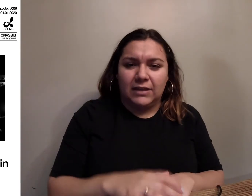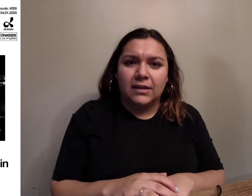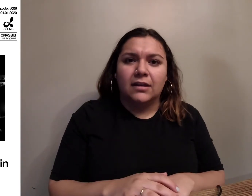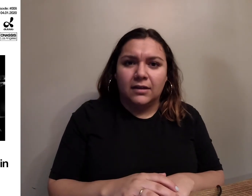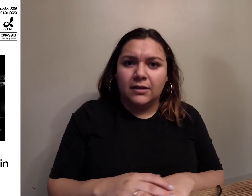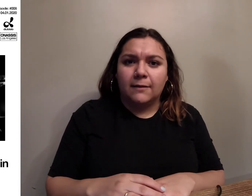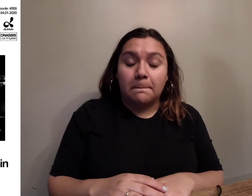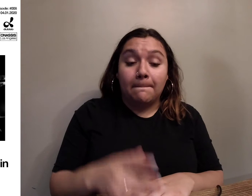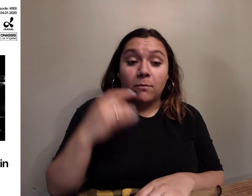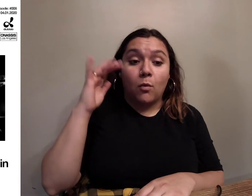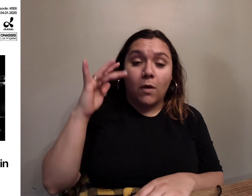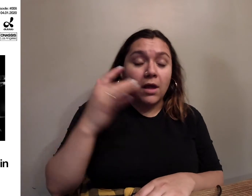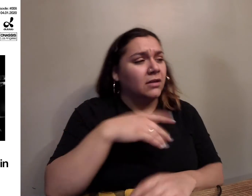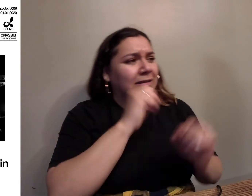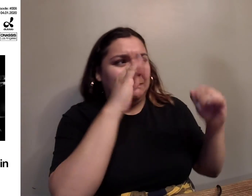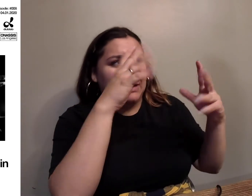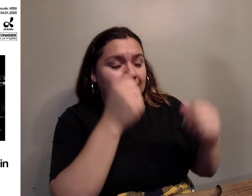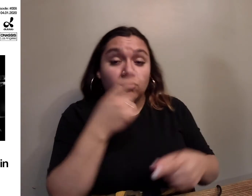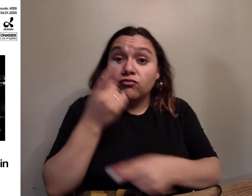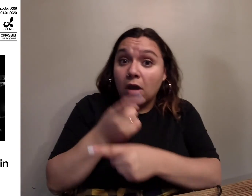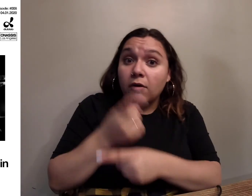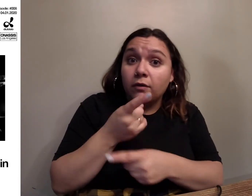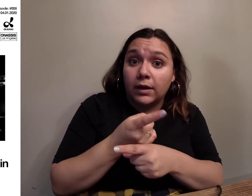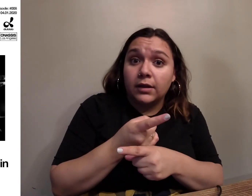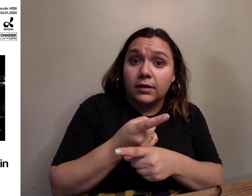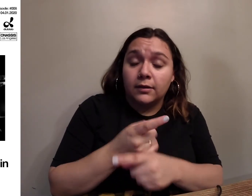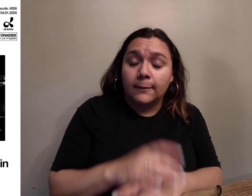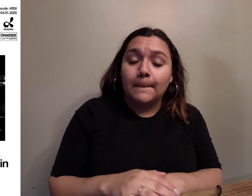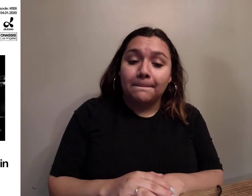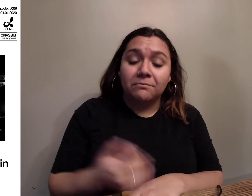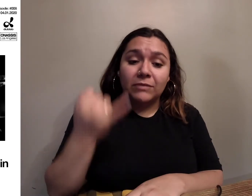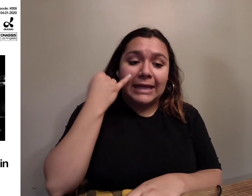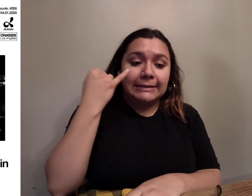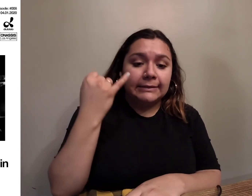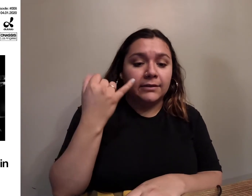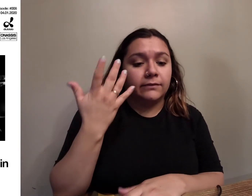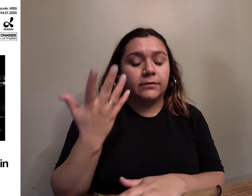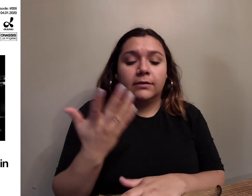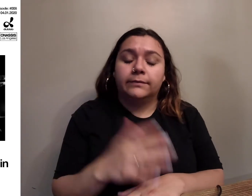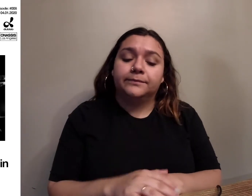that the idea of extraordinary, the idea of